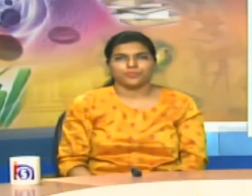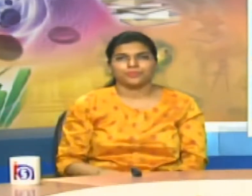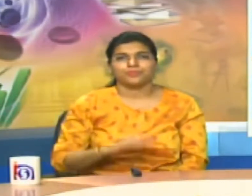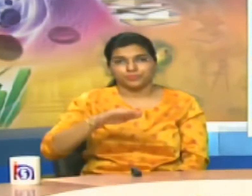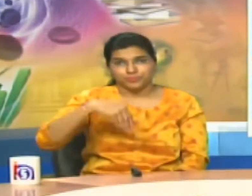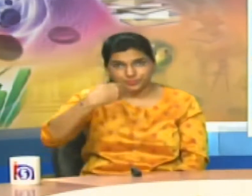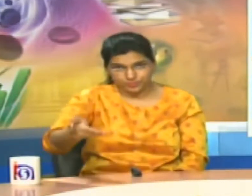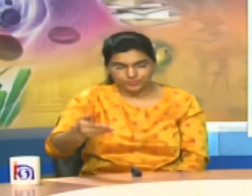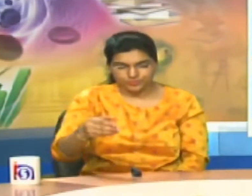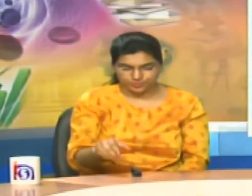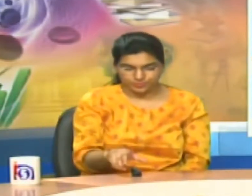how you want to make it.